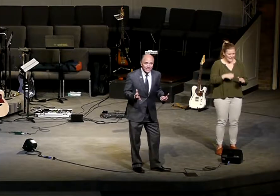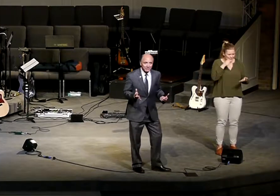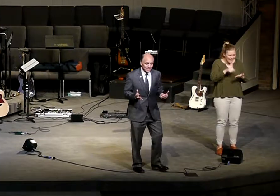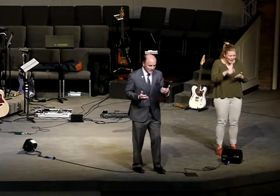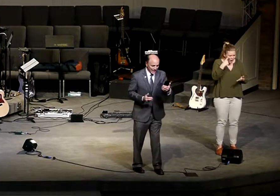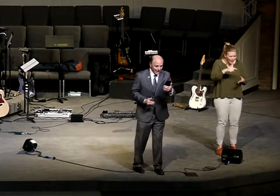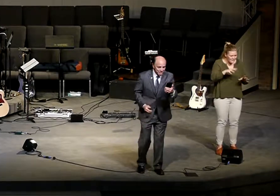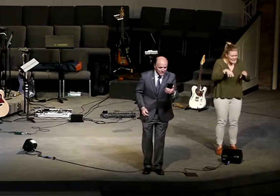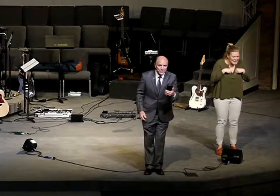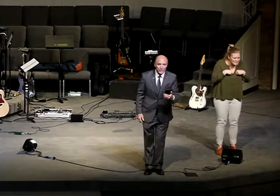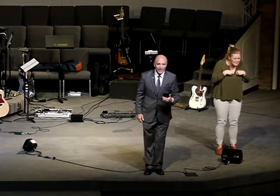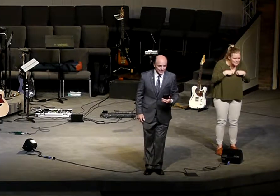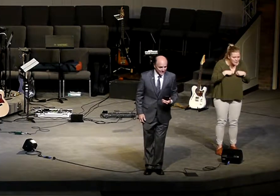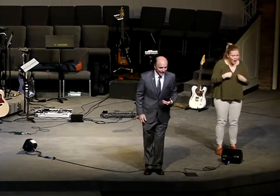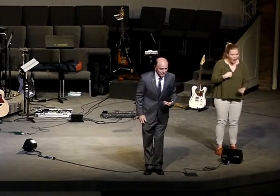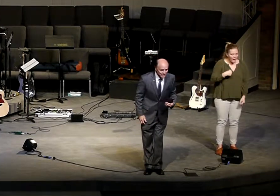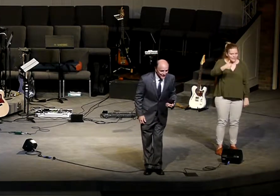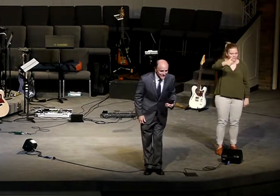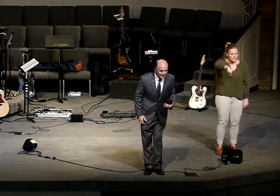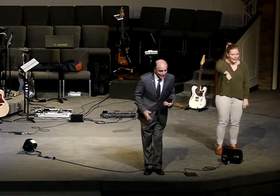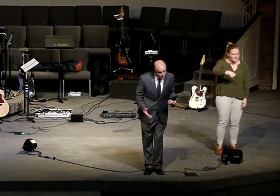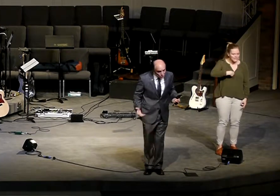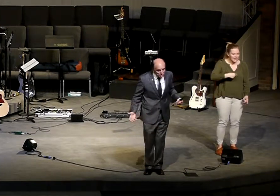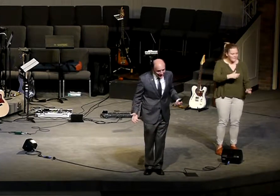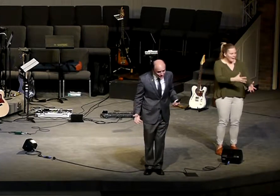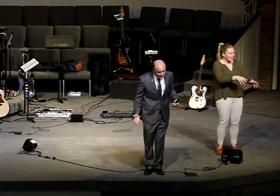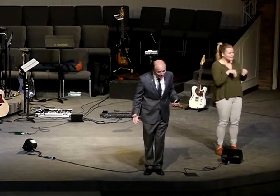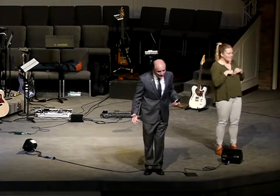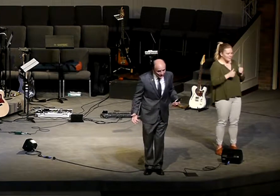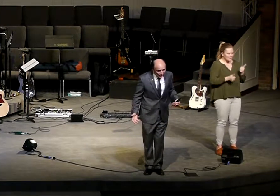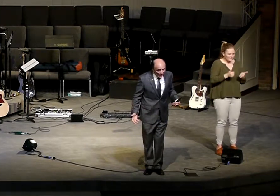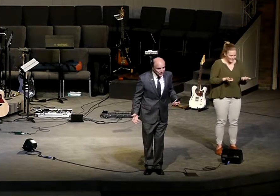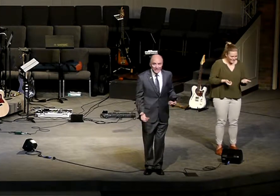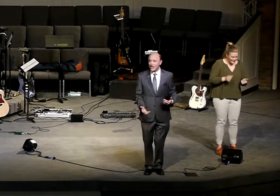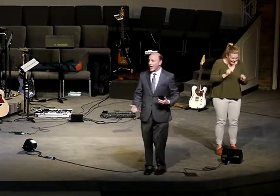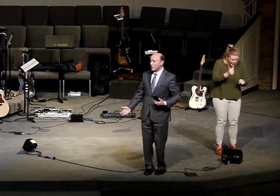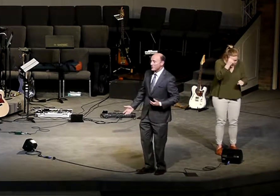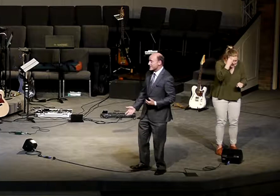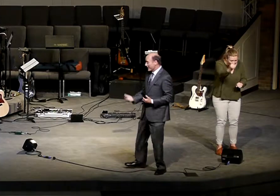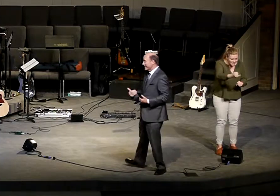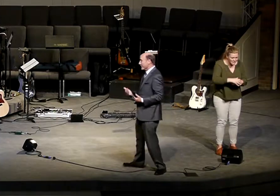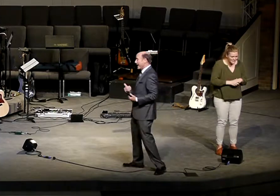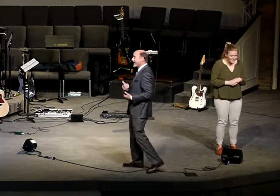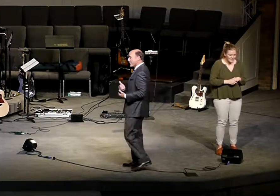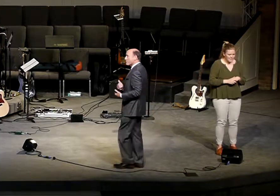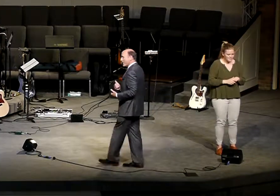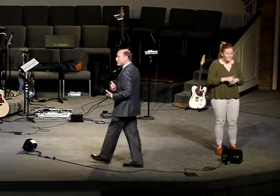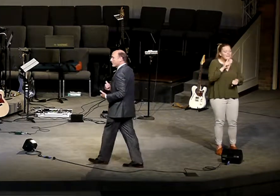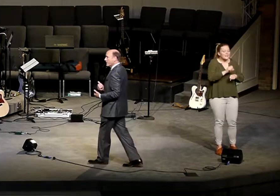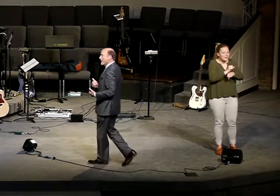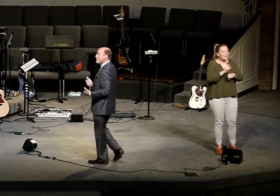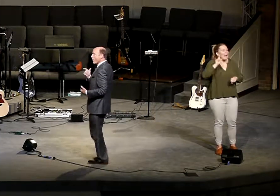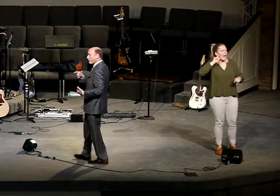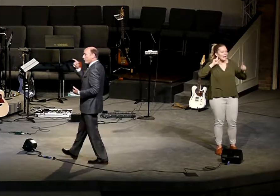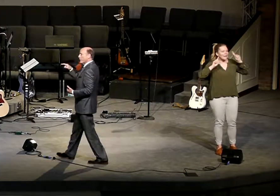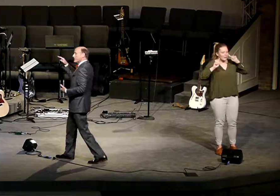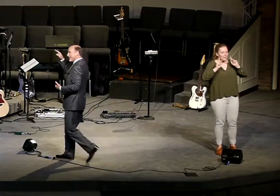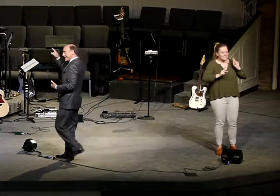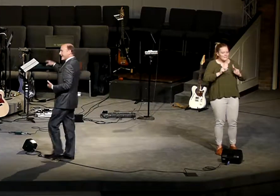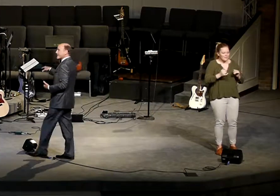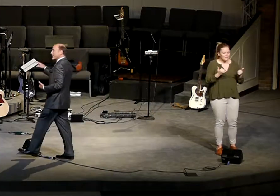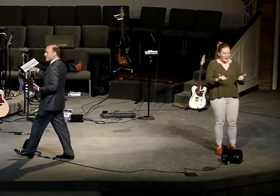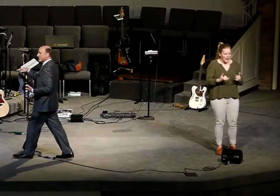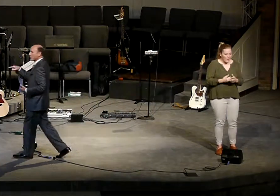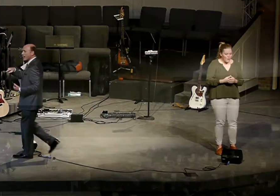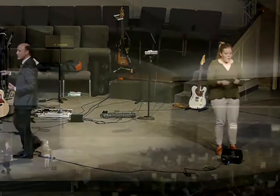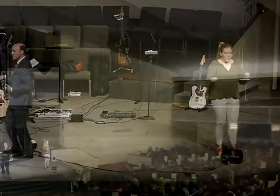of acceptance? I've been rejected. I've been accepted. Can you imagine? I'm going to tear open this letter. And literally, I hear people more thrilled about